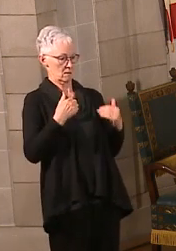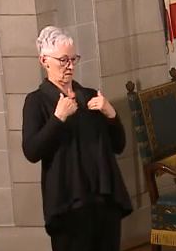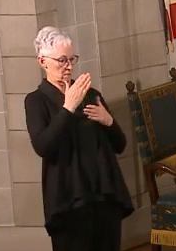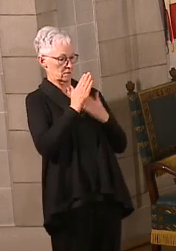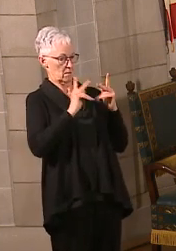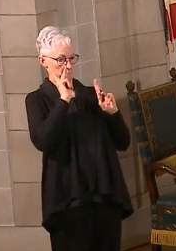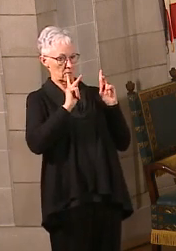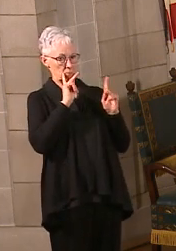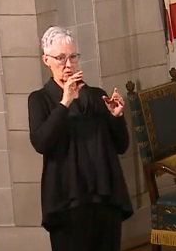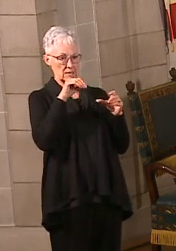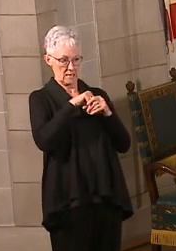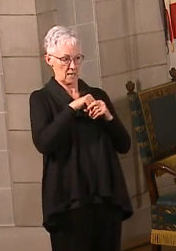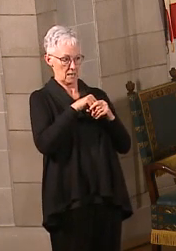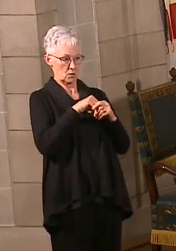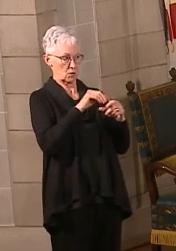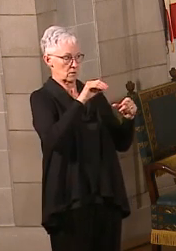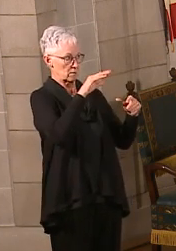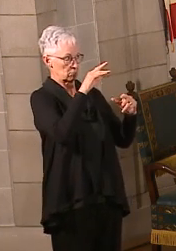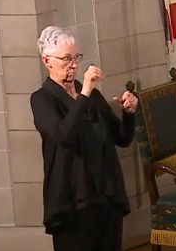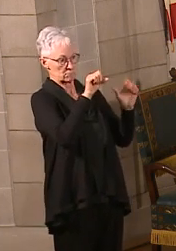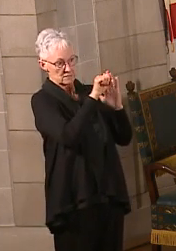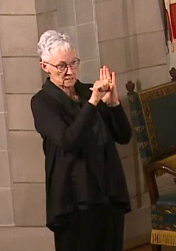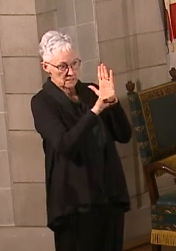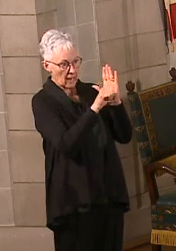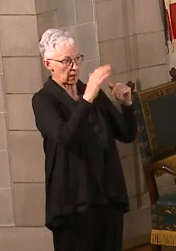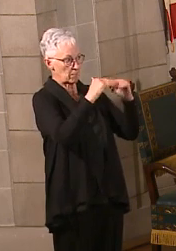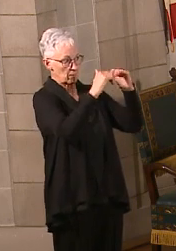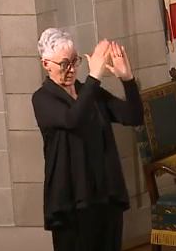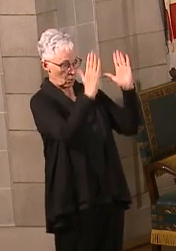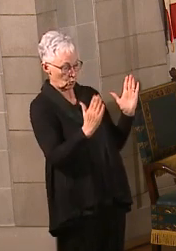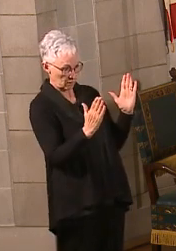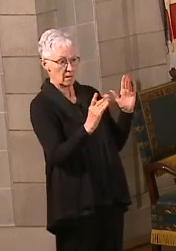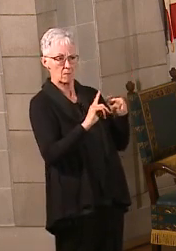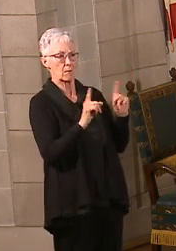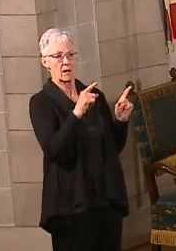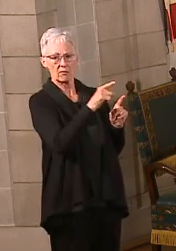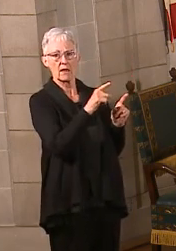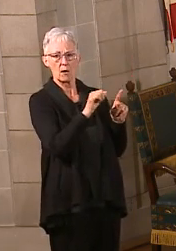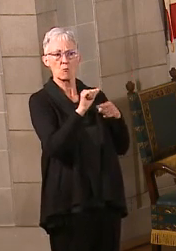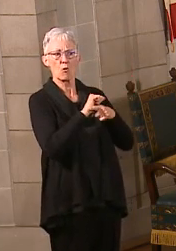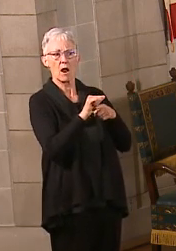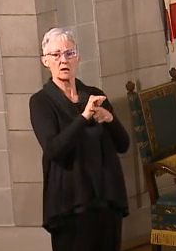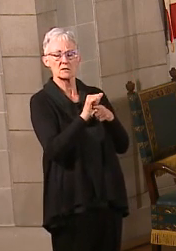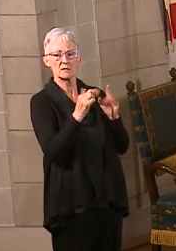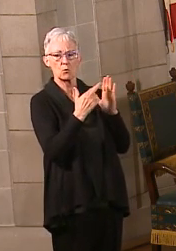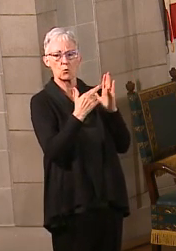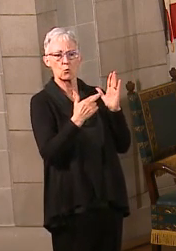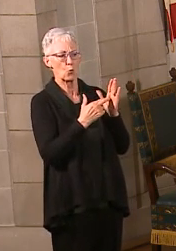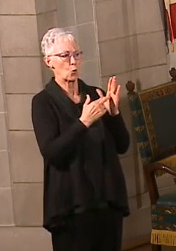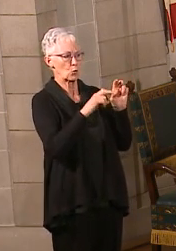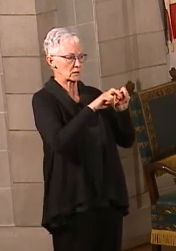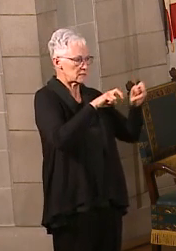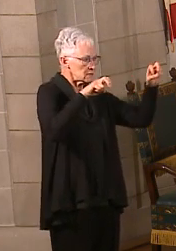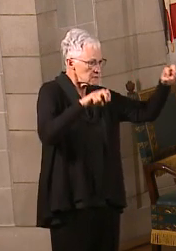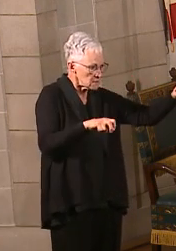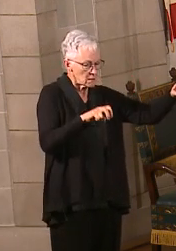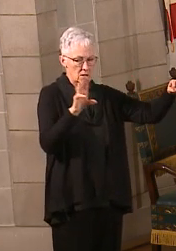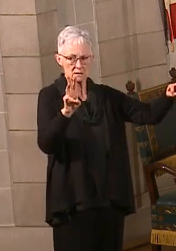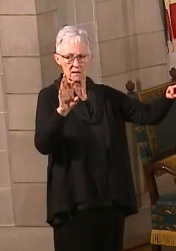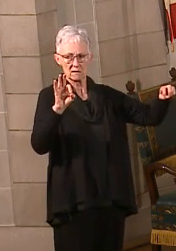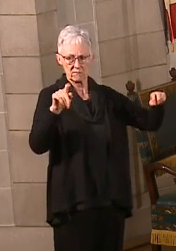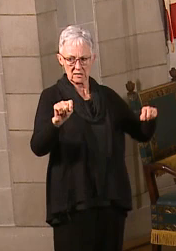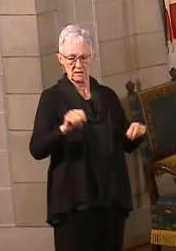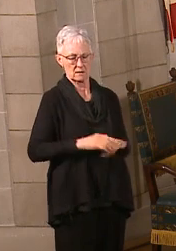here to describe in more detail the things the state is doing to help keep our teammates healthy and safe is Jason Jackson, who's our Chief Human Resources